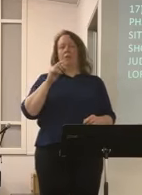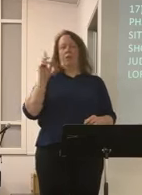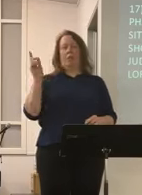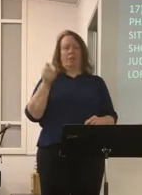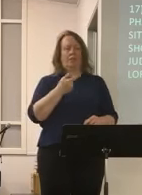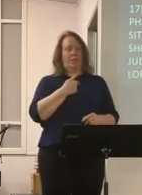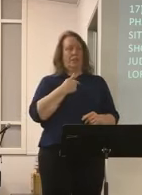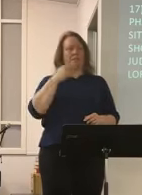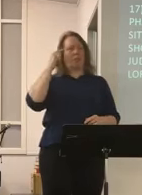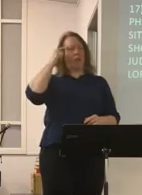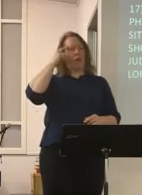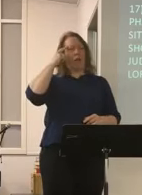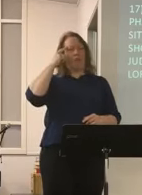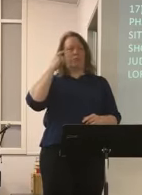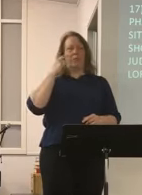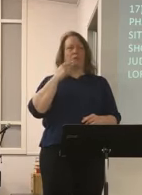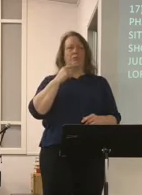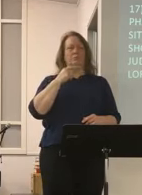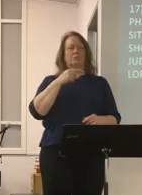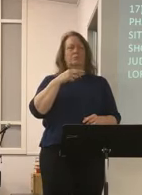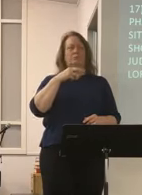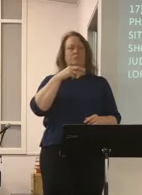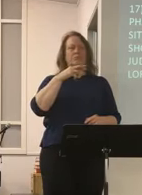thought, that was kind of rude.